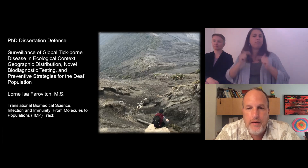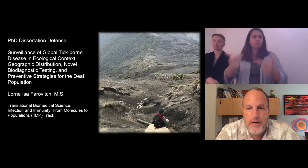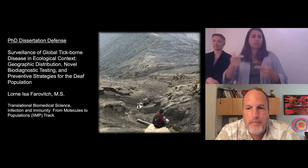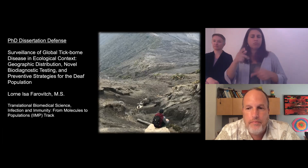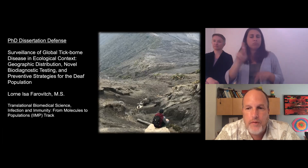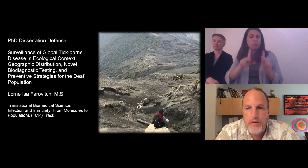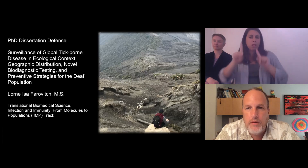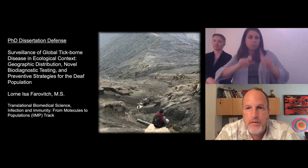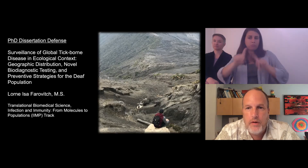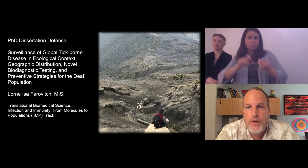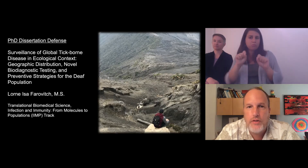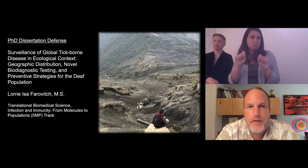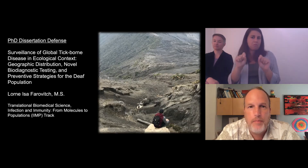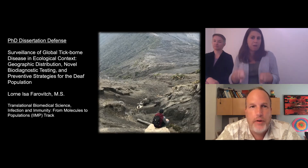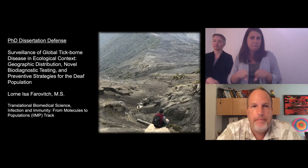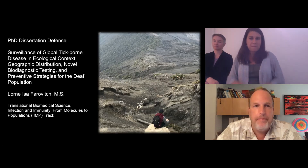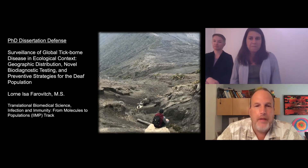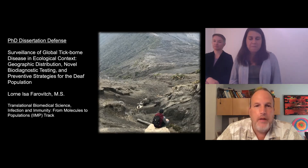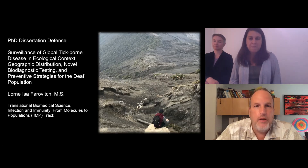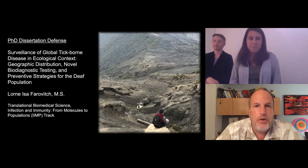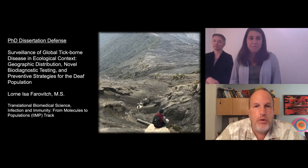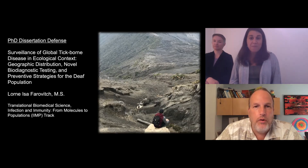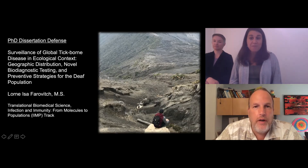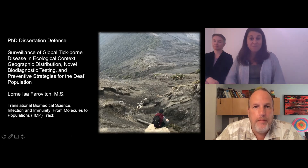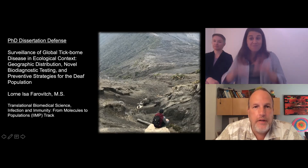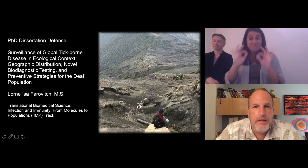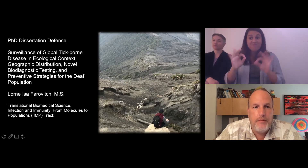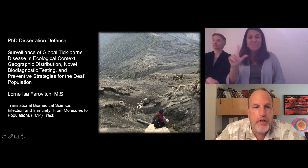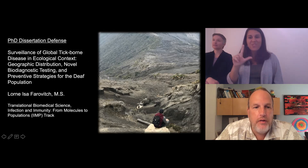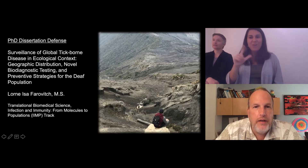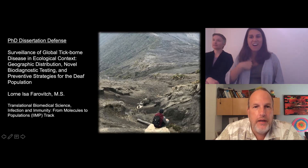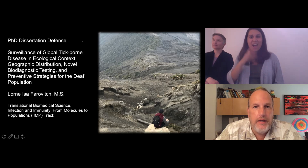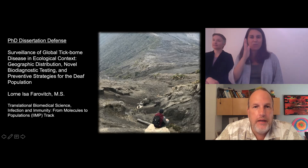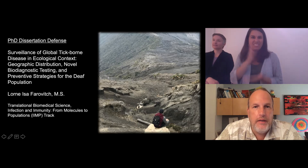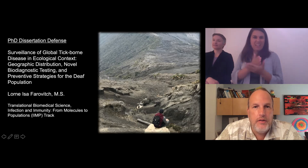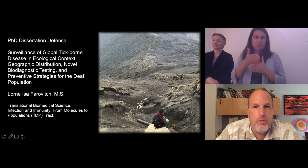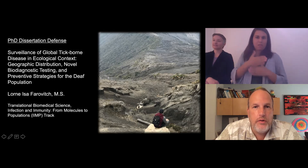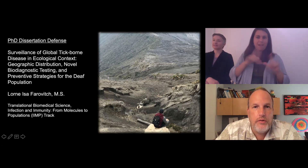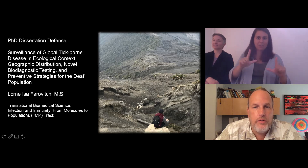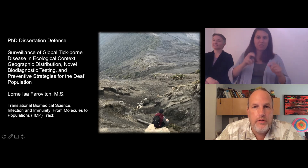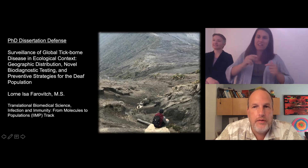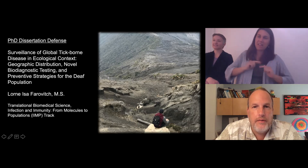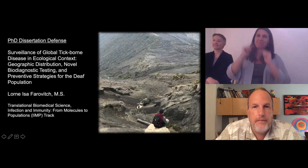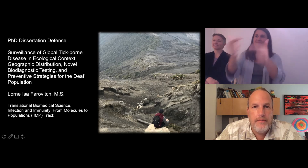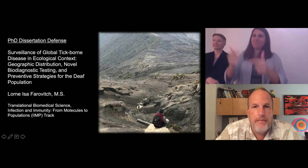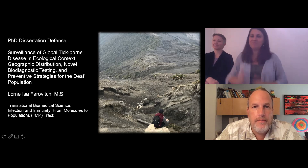entertain questions at that point. So Lorne, I'm gonna stop sharing and it is yours.